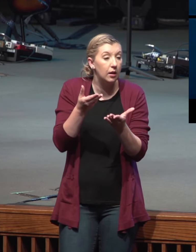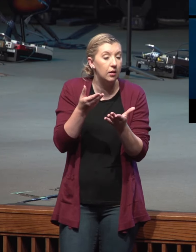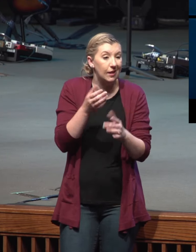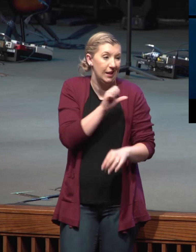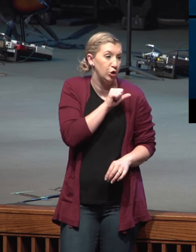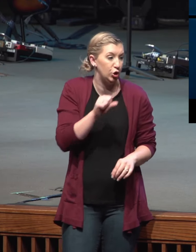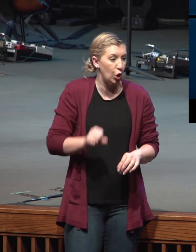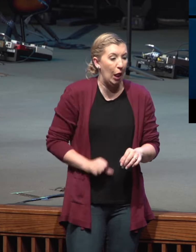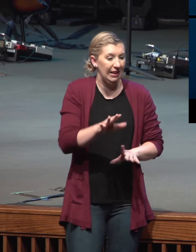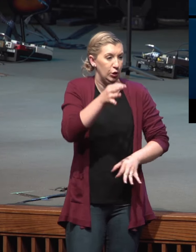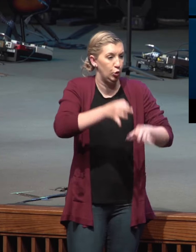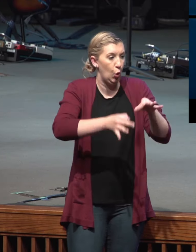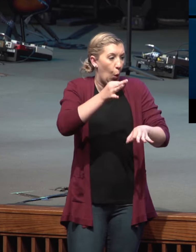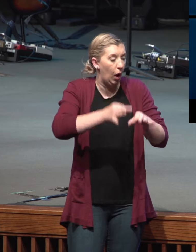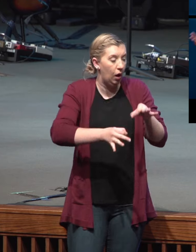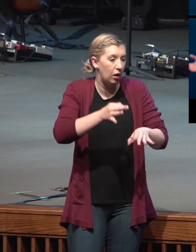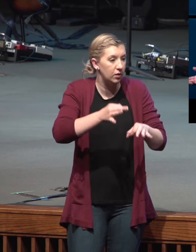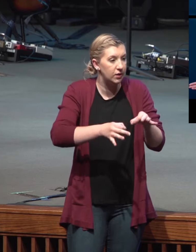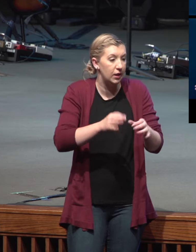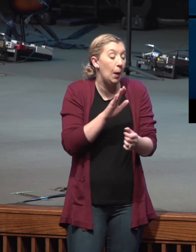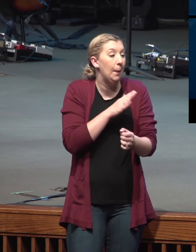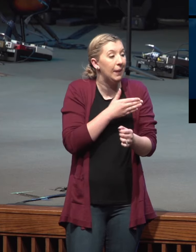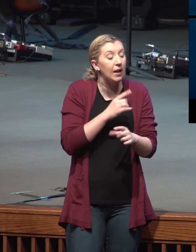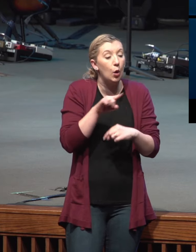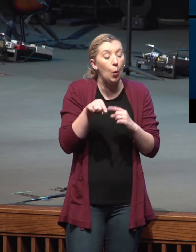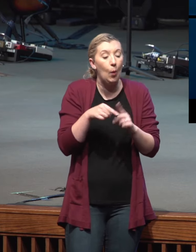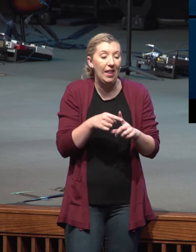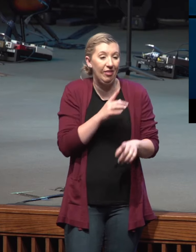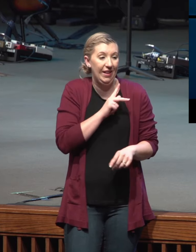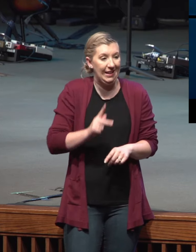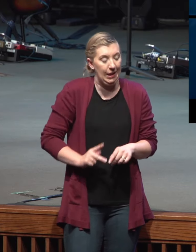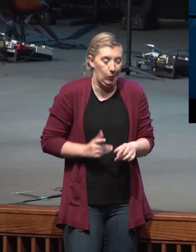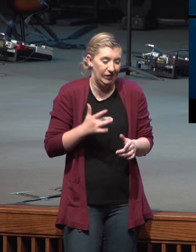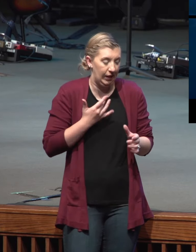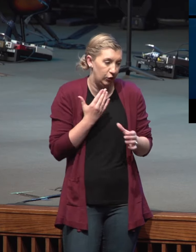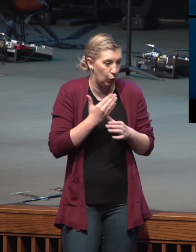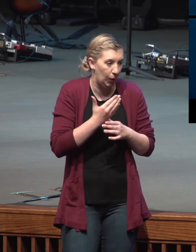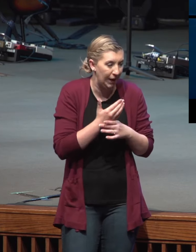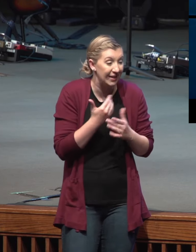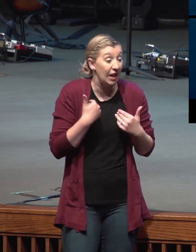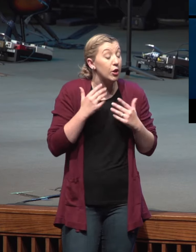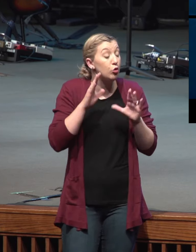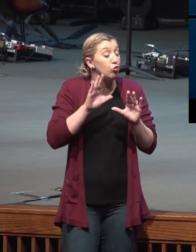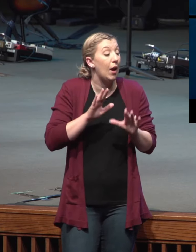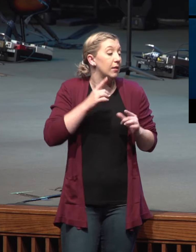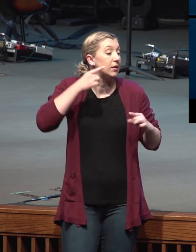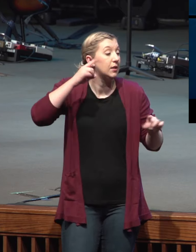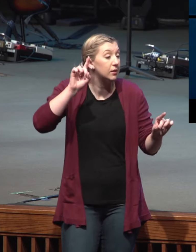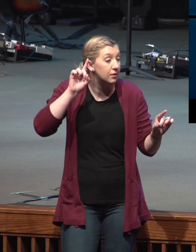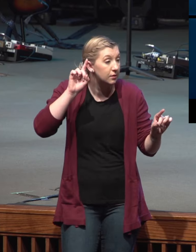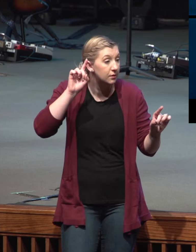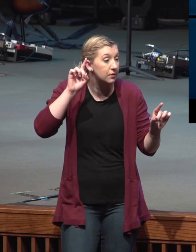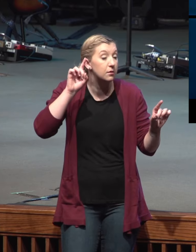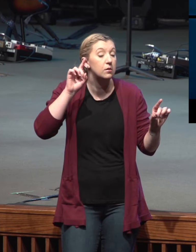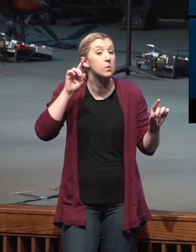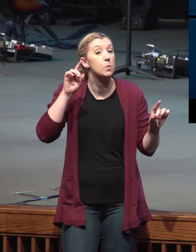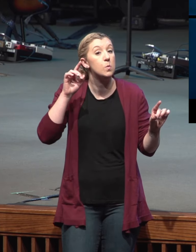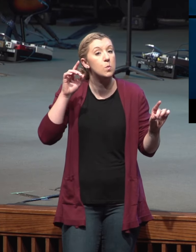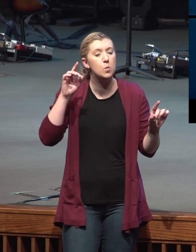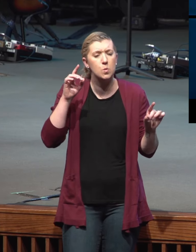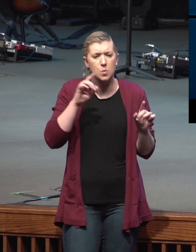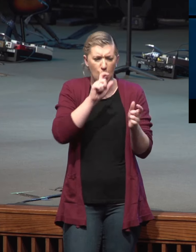court, playing tunes when the king was tormented, and having great success. So why all